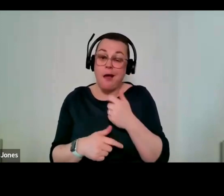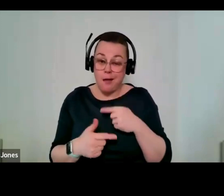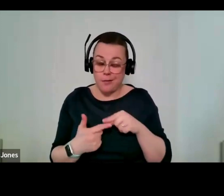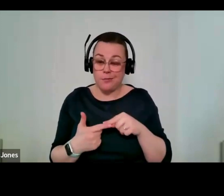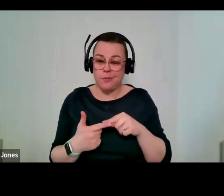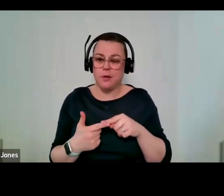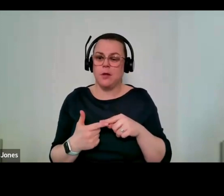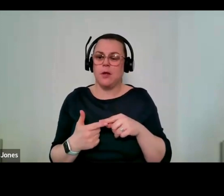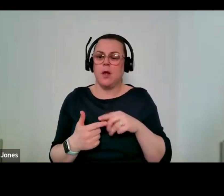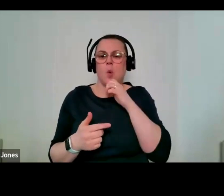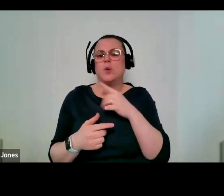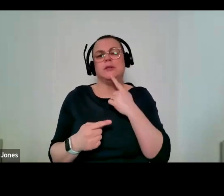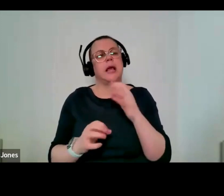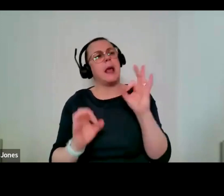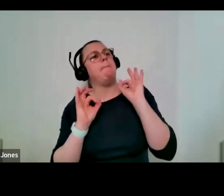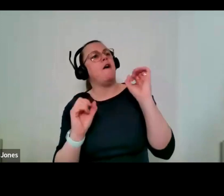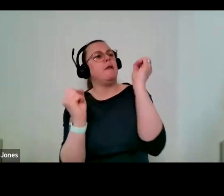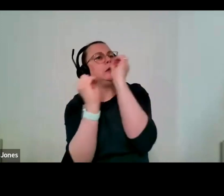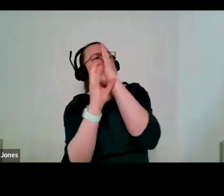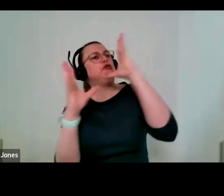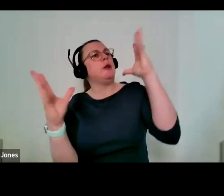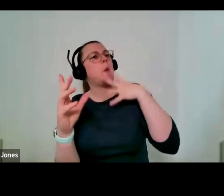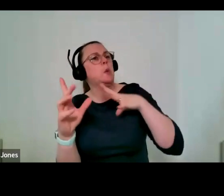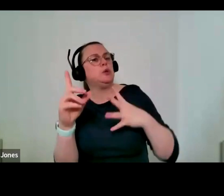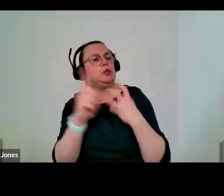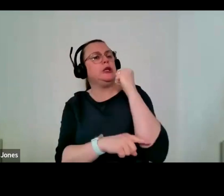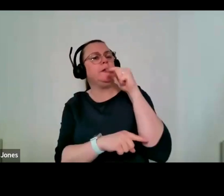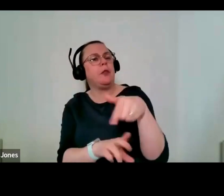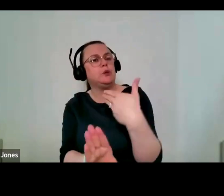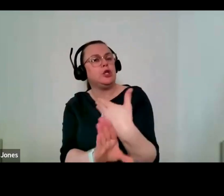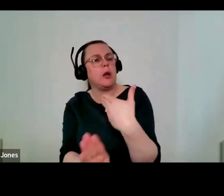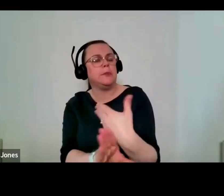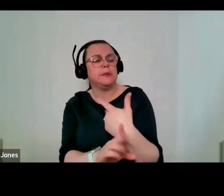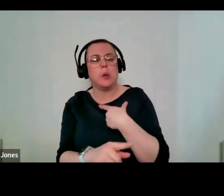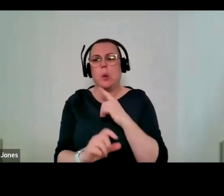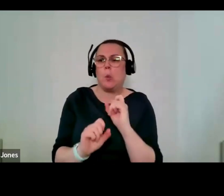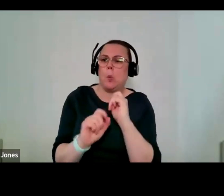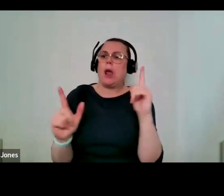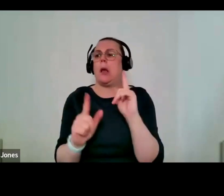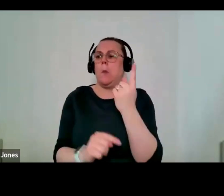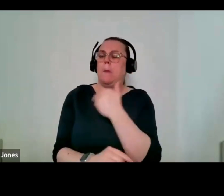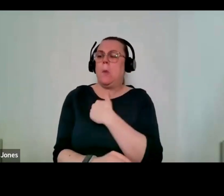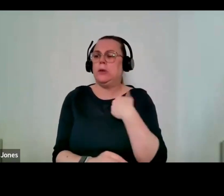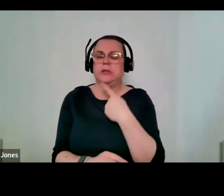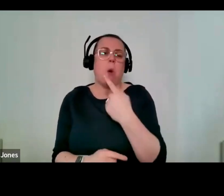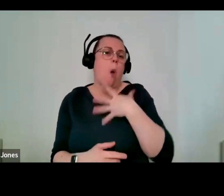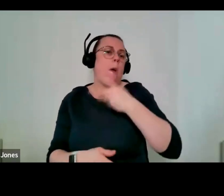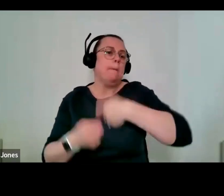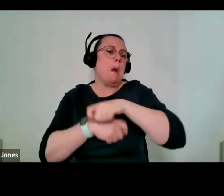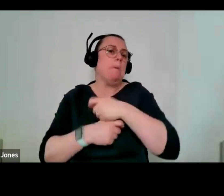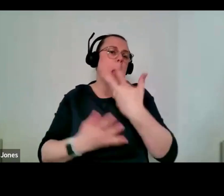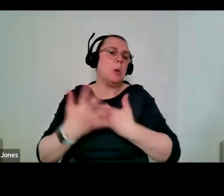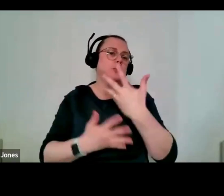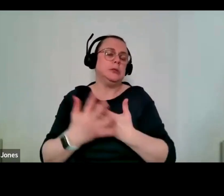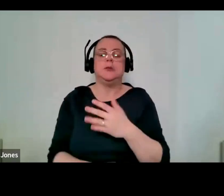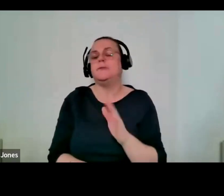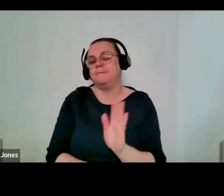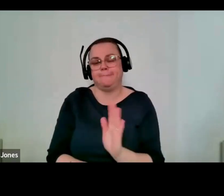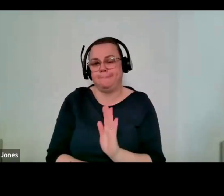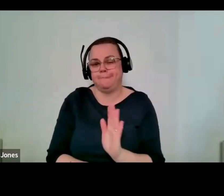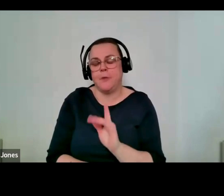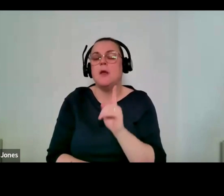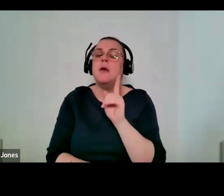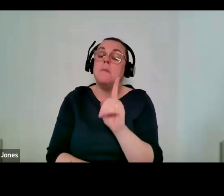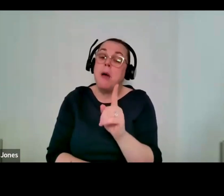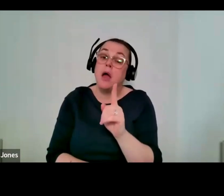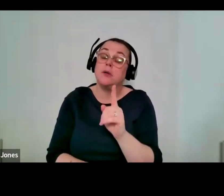with my dream job. I didn't wake up one morning and said, I wanted to be an accountant. But it was something that I